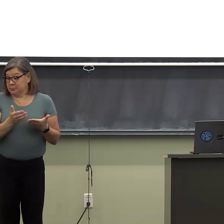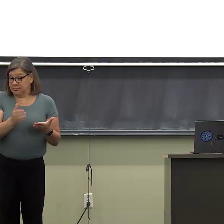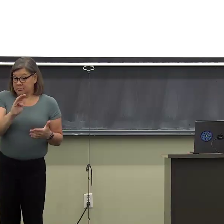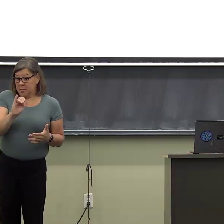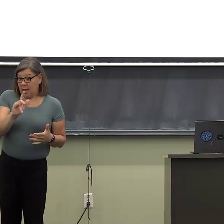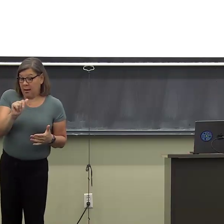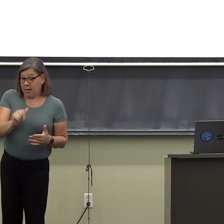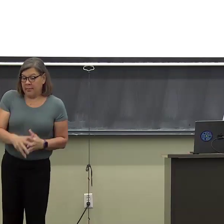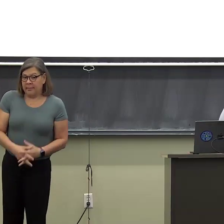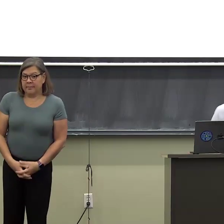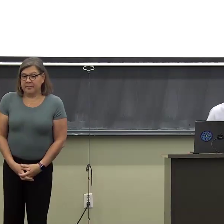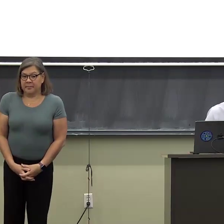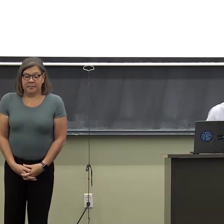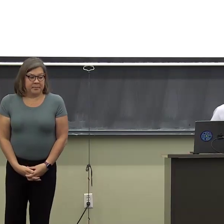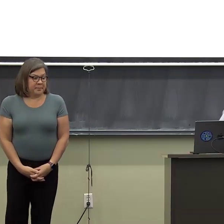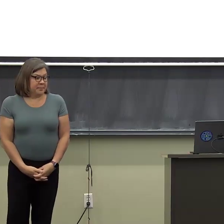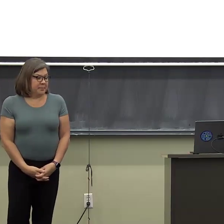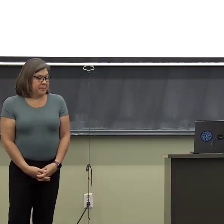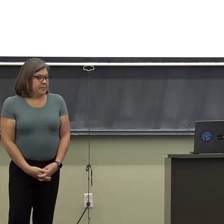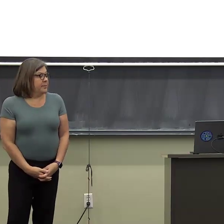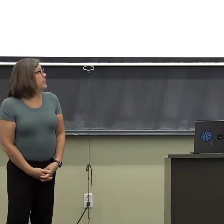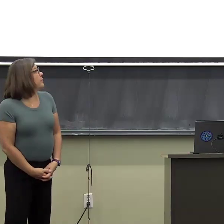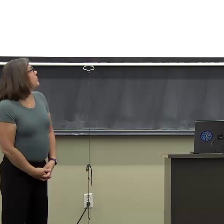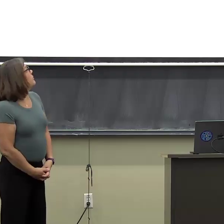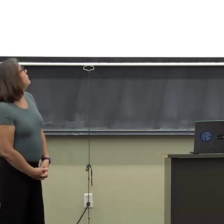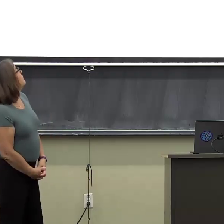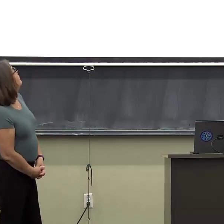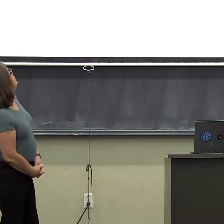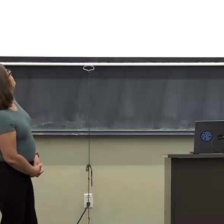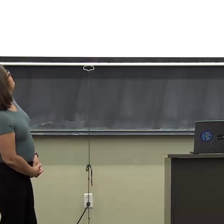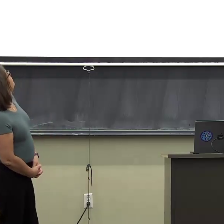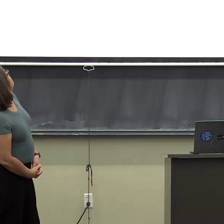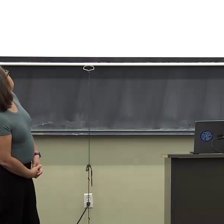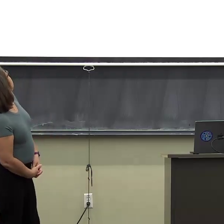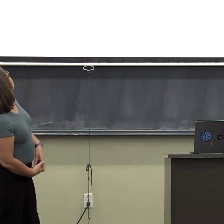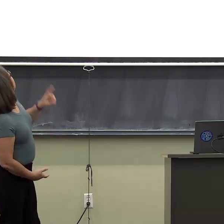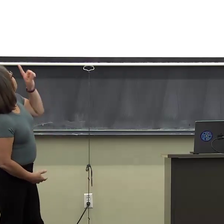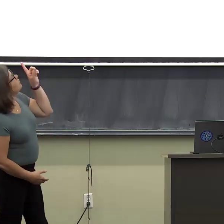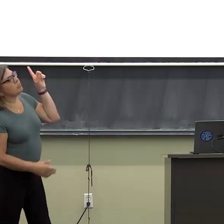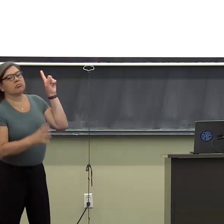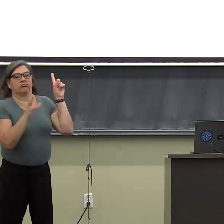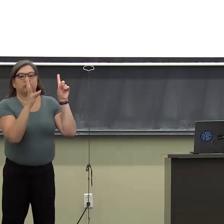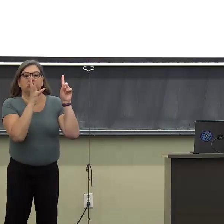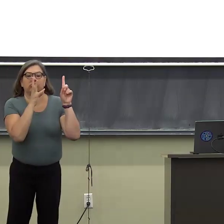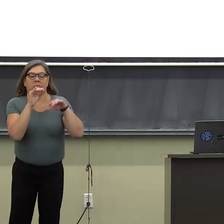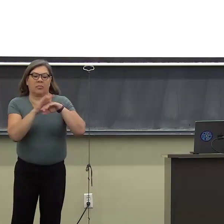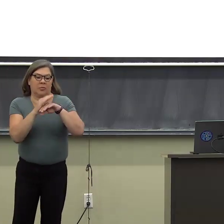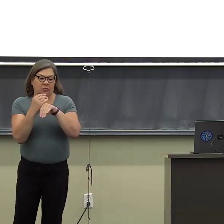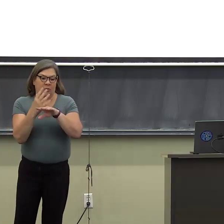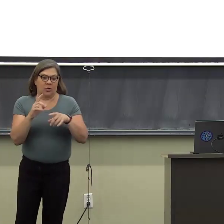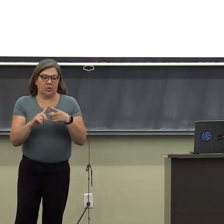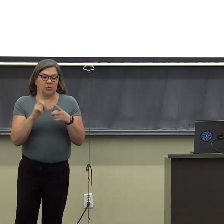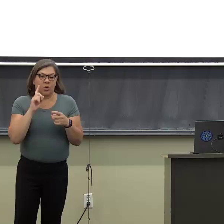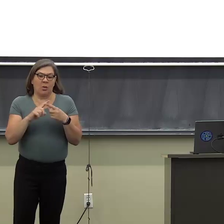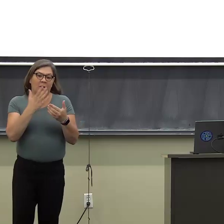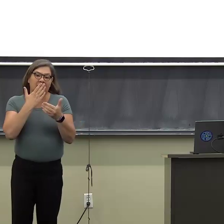to take the mic? Certainly. Yeah, certainly. Thank you. It's so nice to be here, and I want to thank